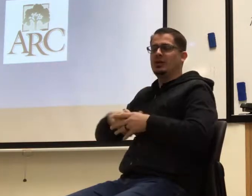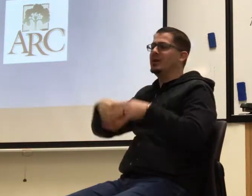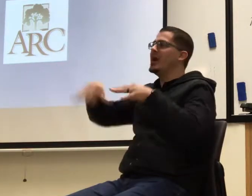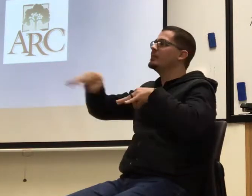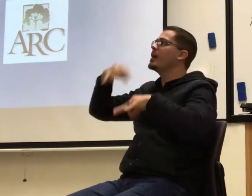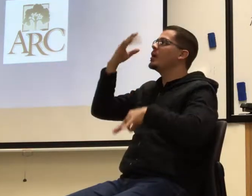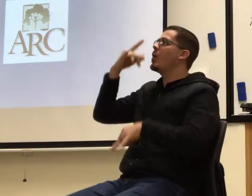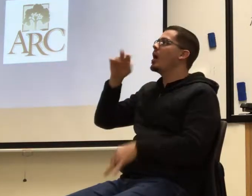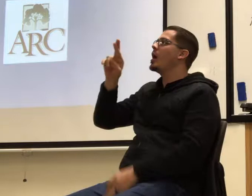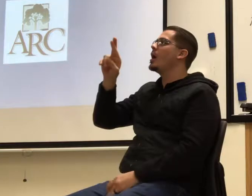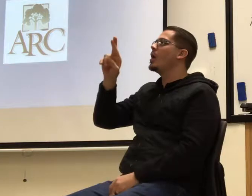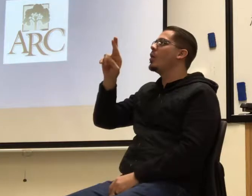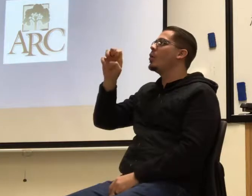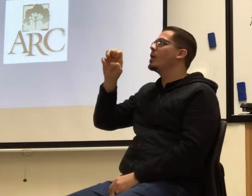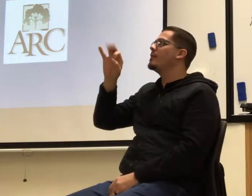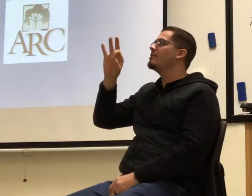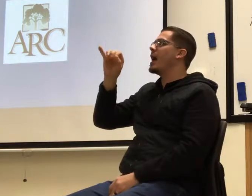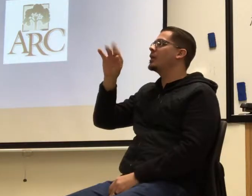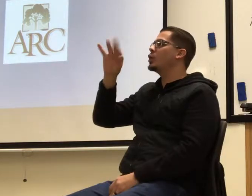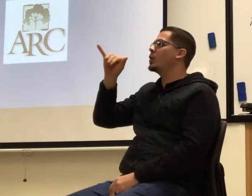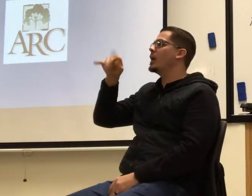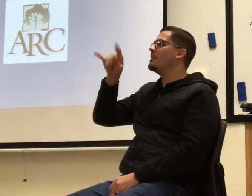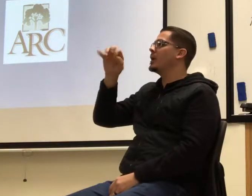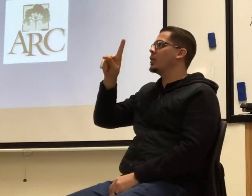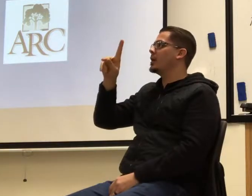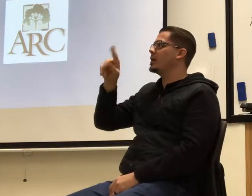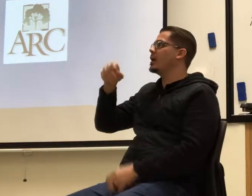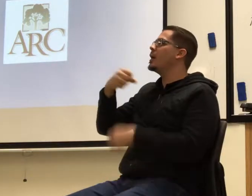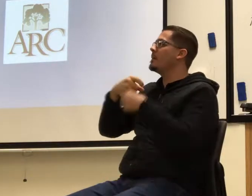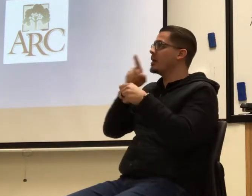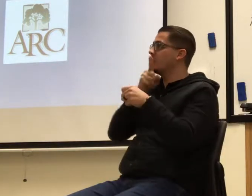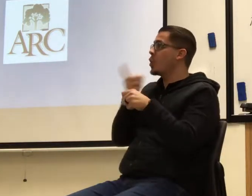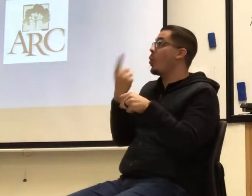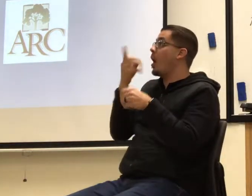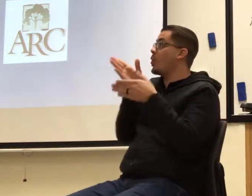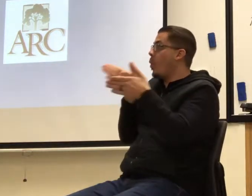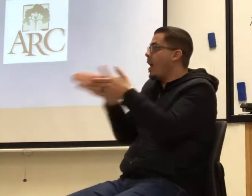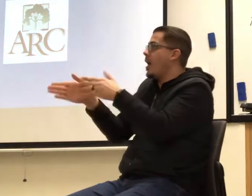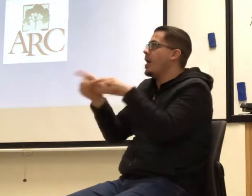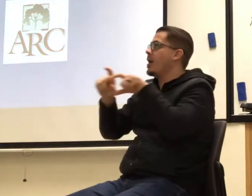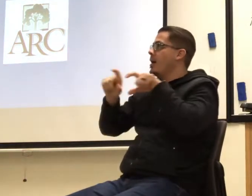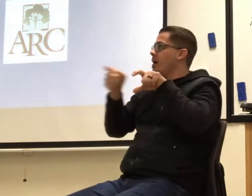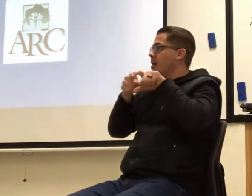why refractory period ensures one-way propagation.